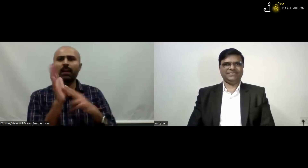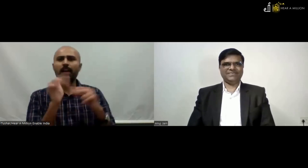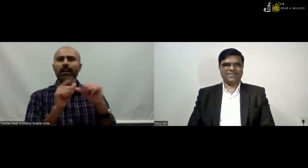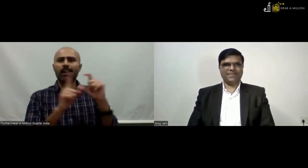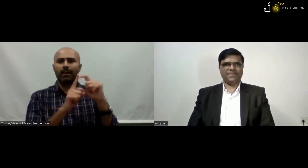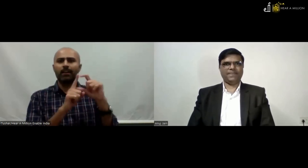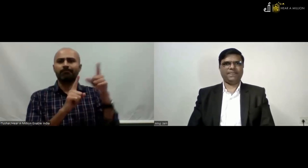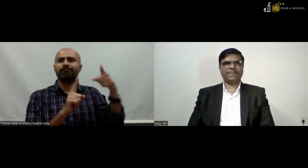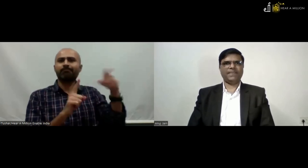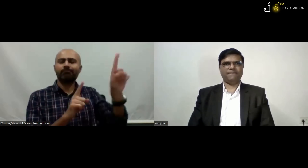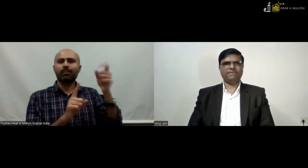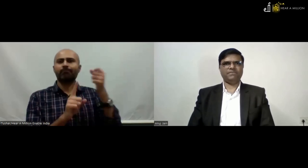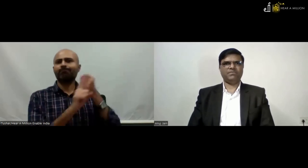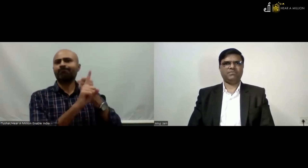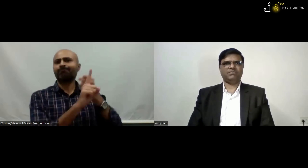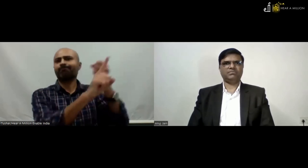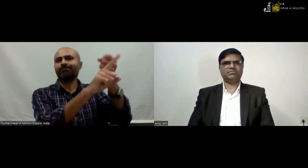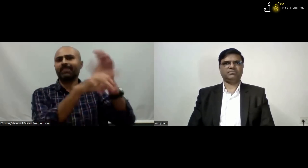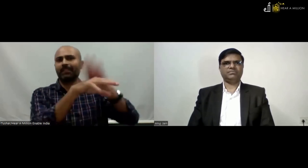thanks for having me.